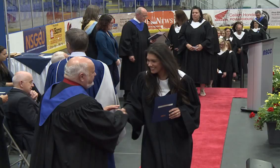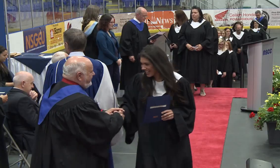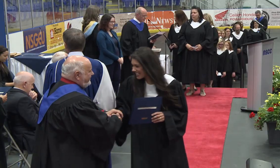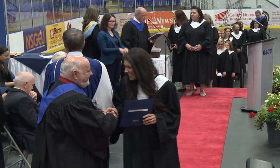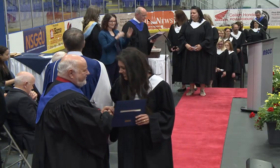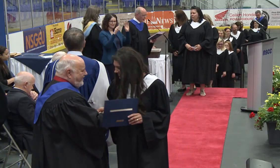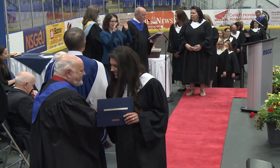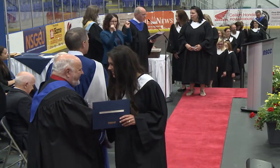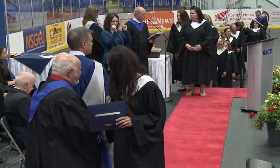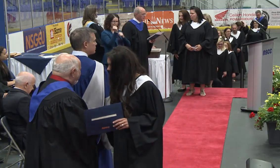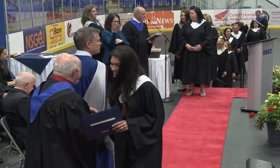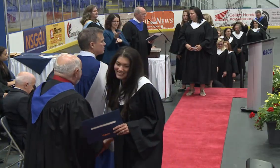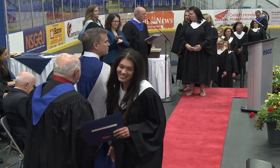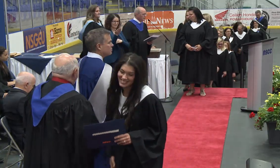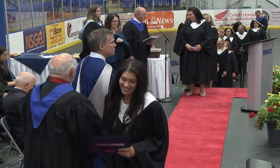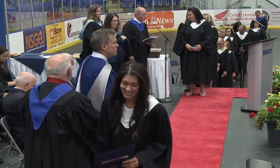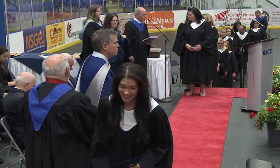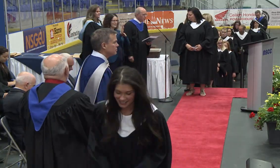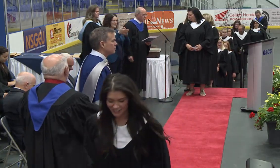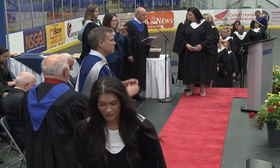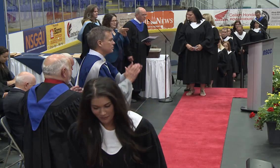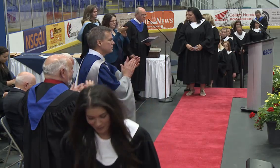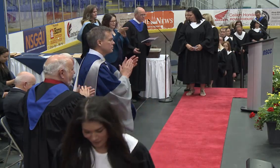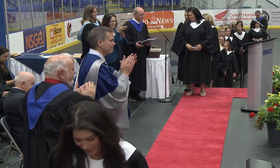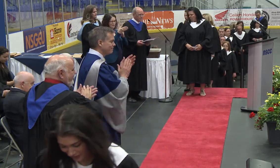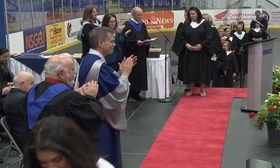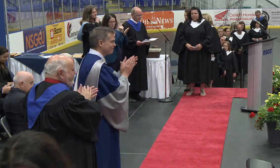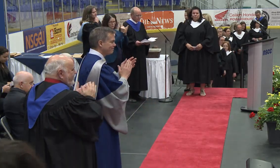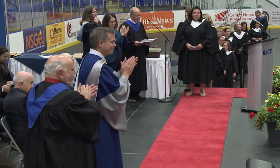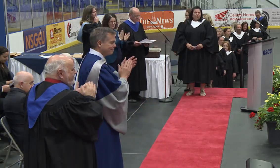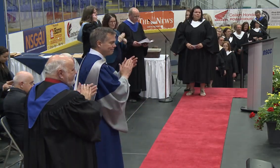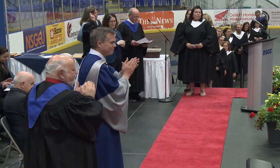Mr. President, the graduates in Business Administration.